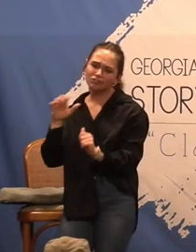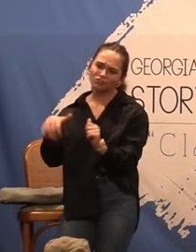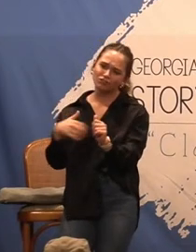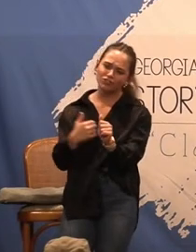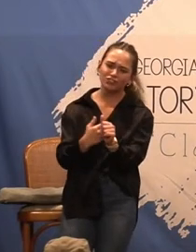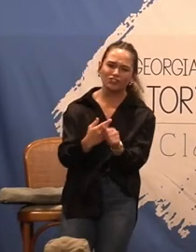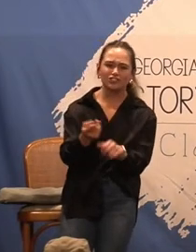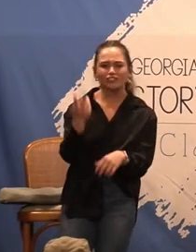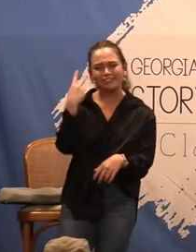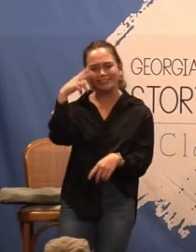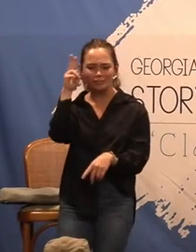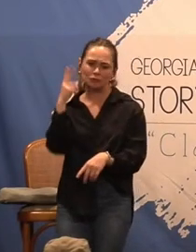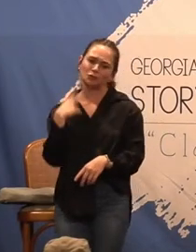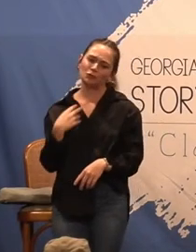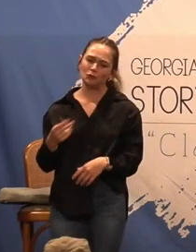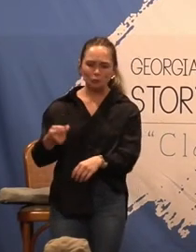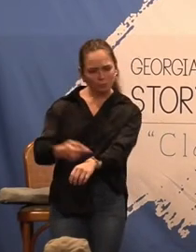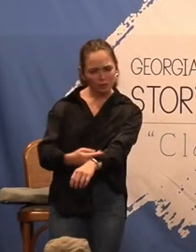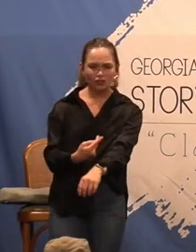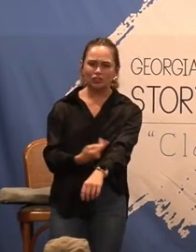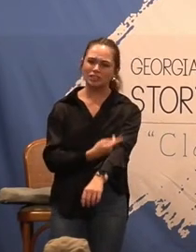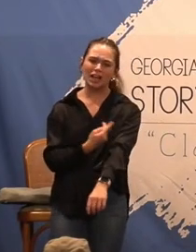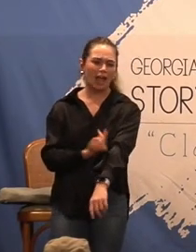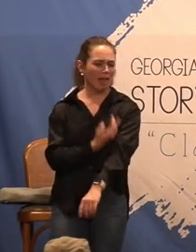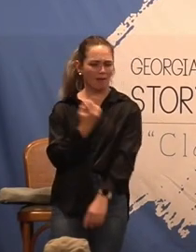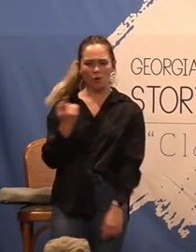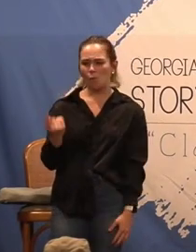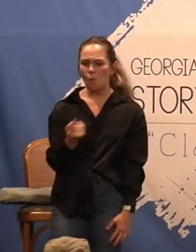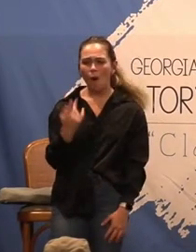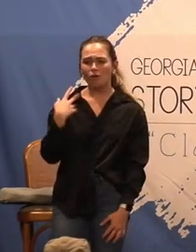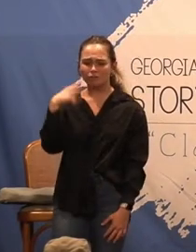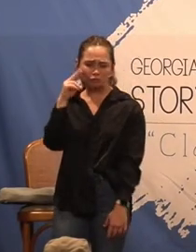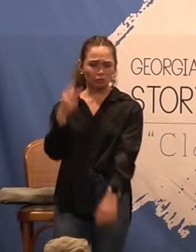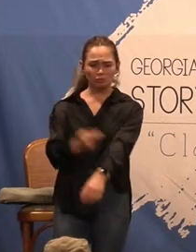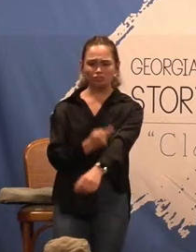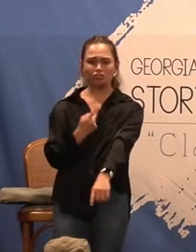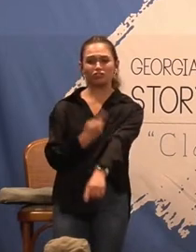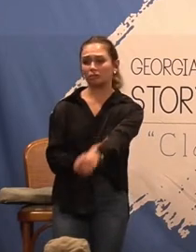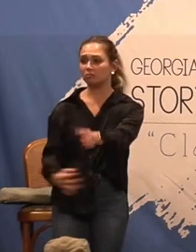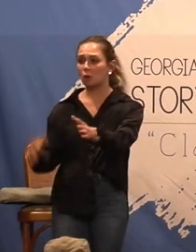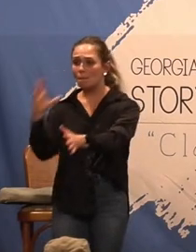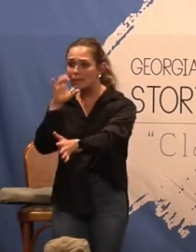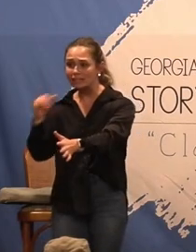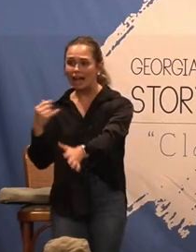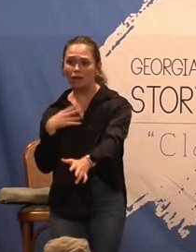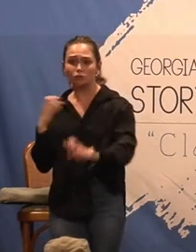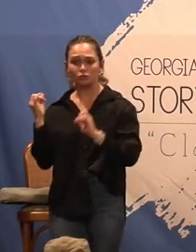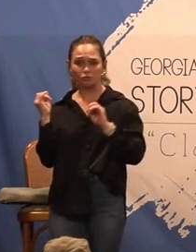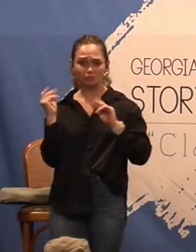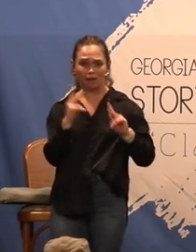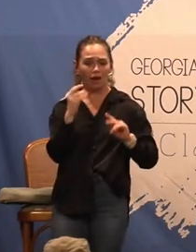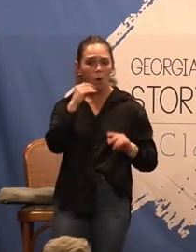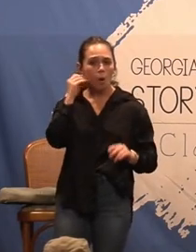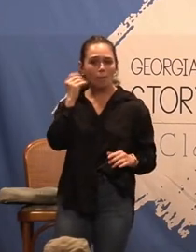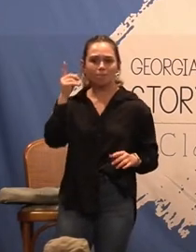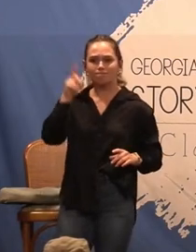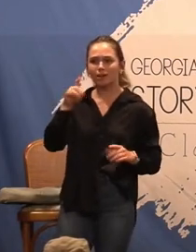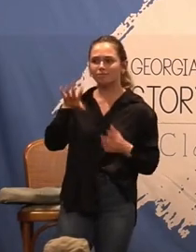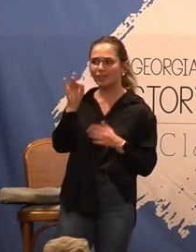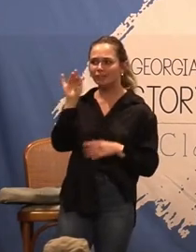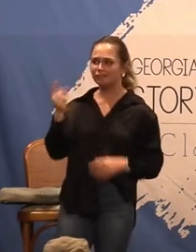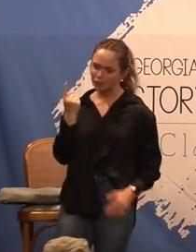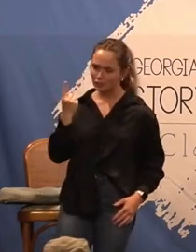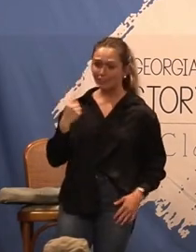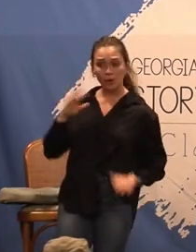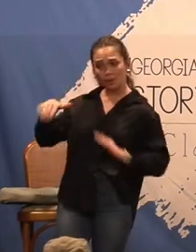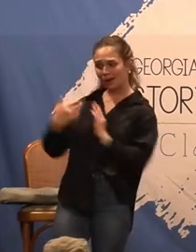your stupid sheep. And if one of those stupid sheep goes missing, I don't get to come home till I find it. And then